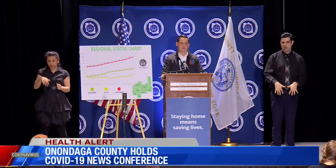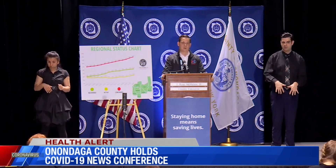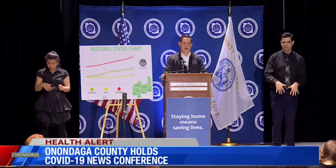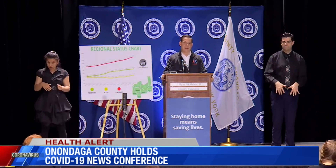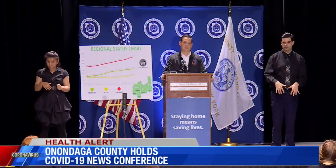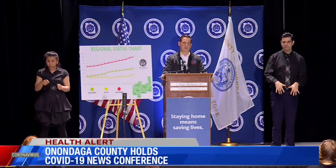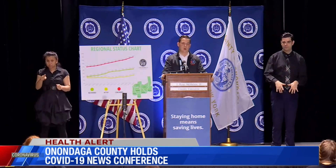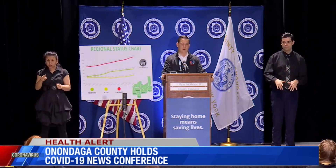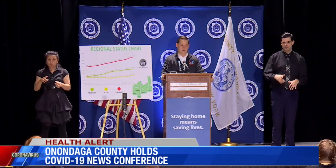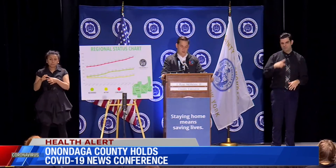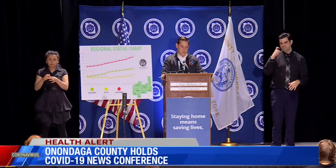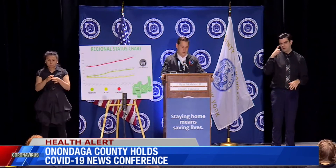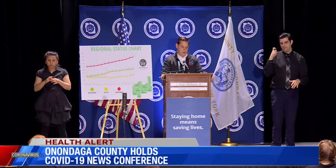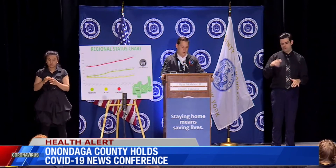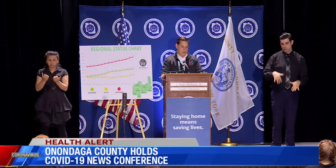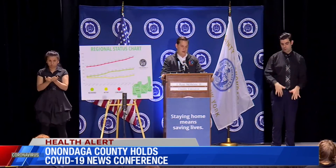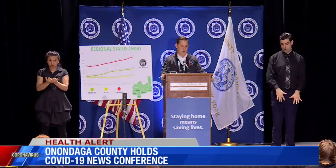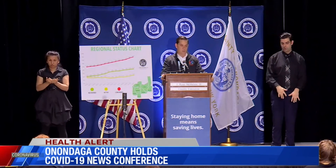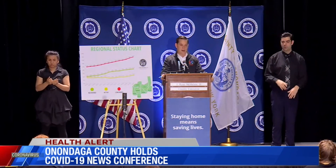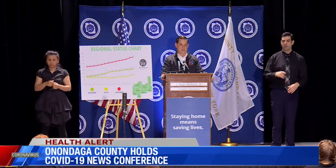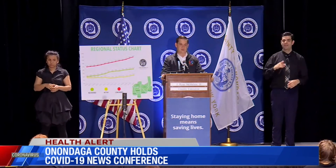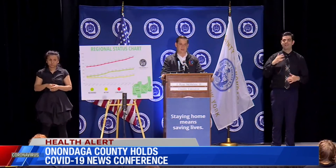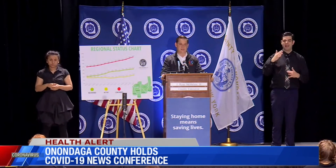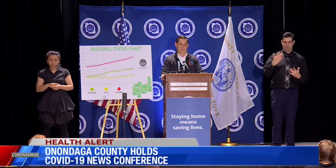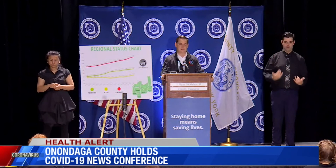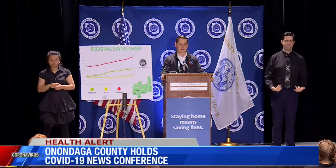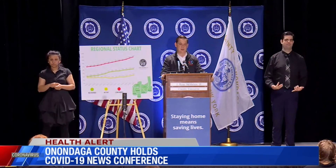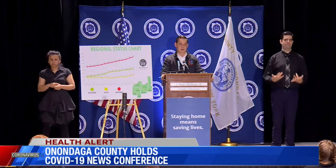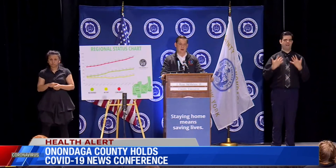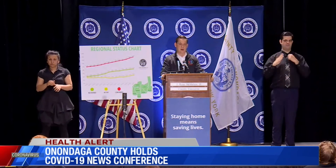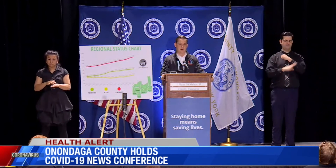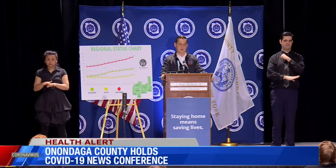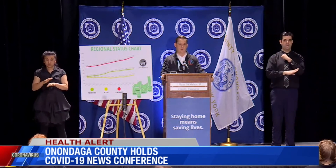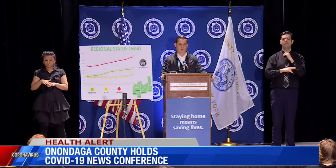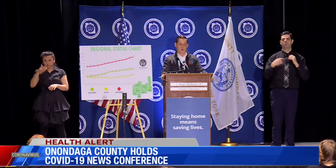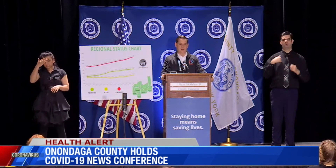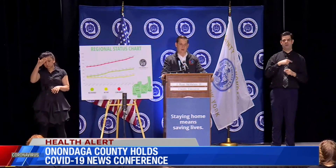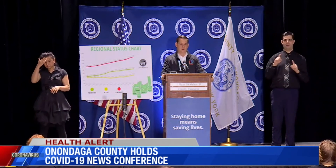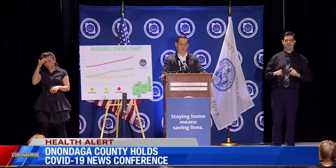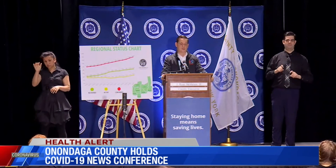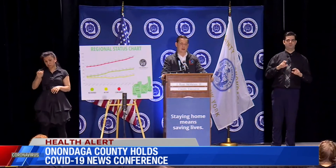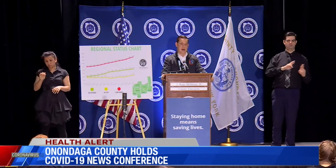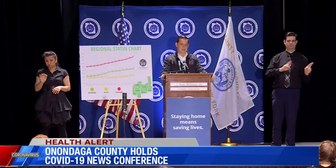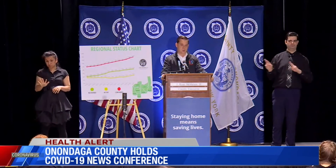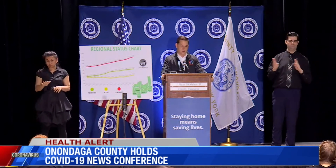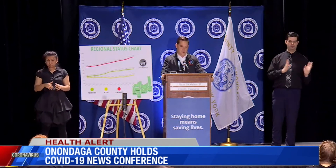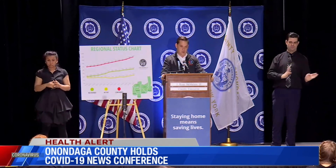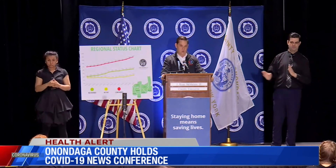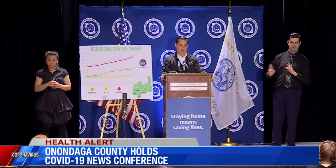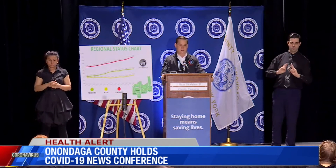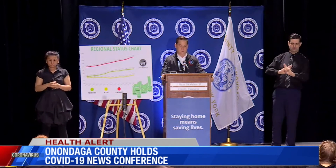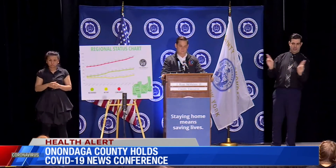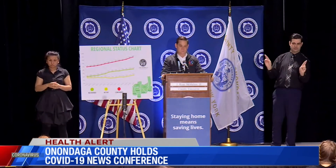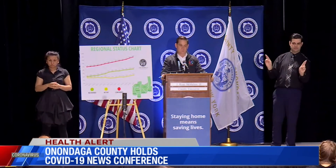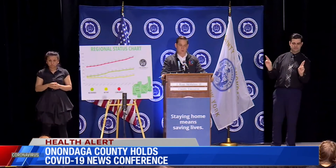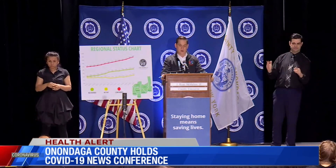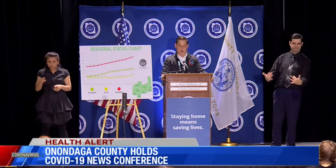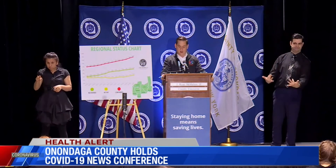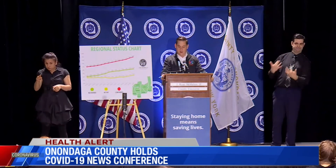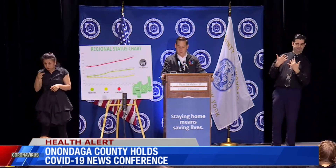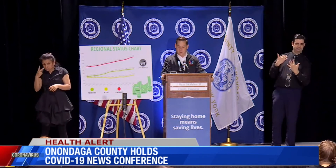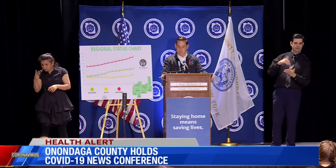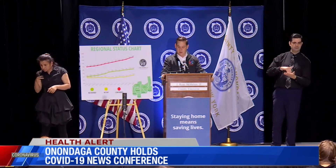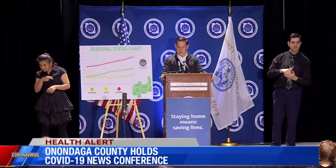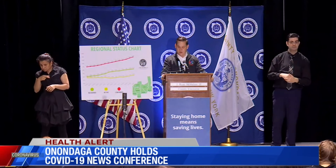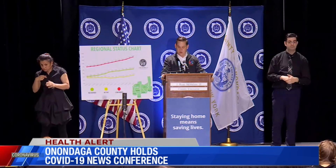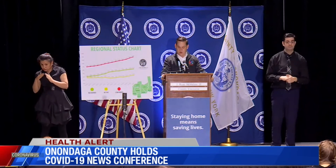what happens with that. So it's going to be here. We're going to have more positive cases. We really need to focus in on hospitalization rates